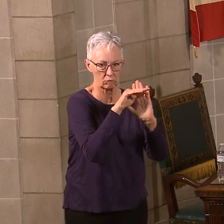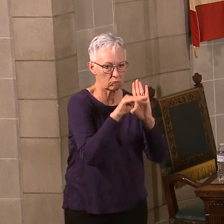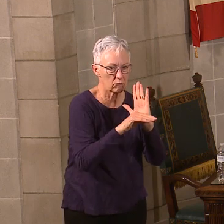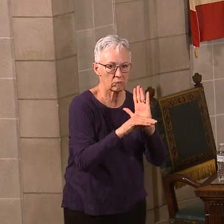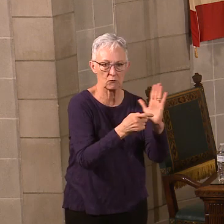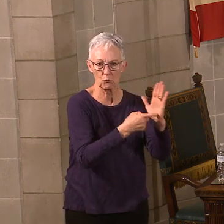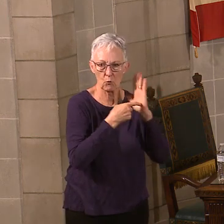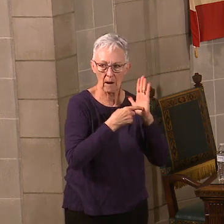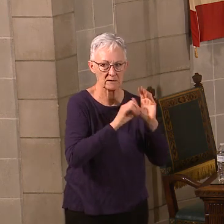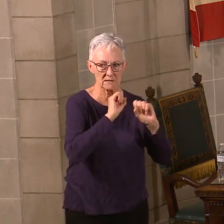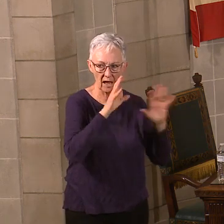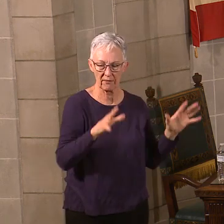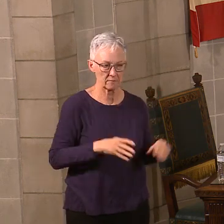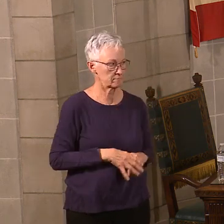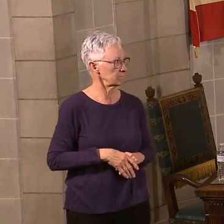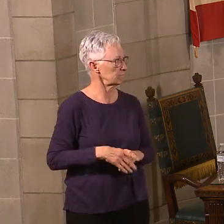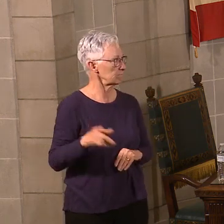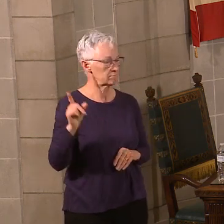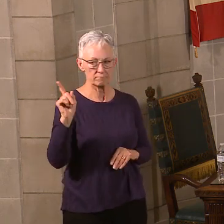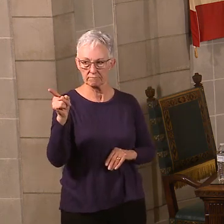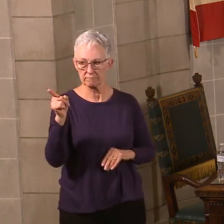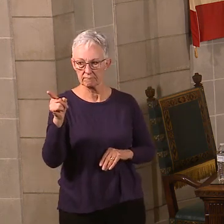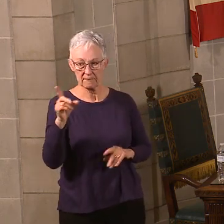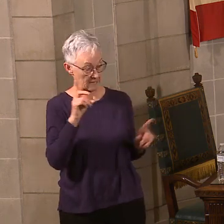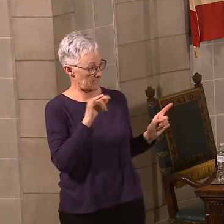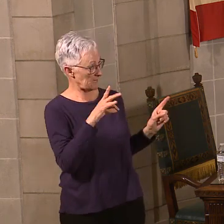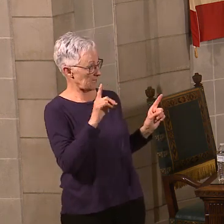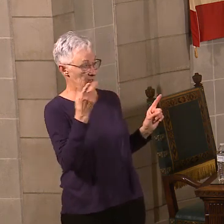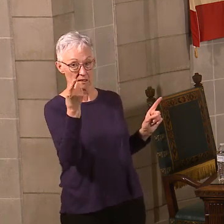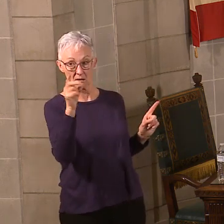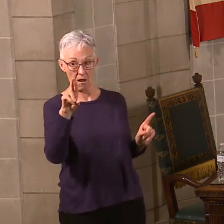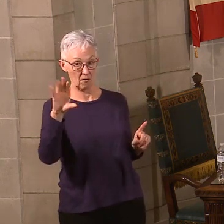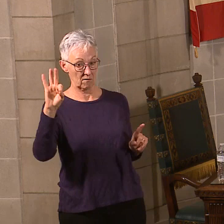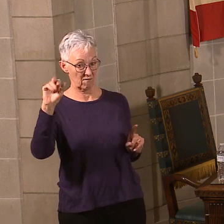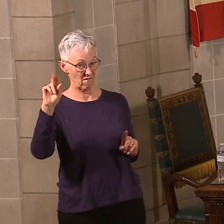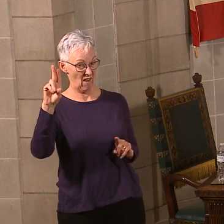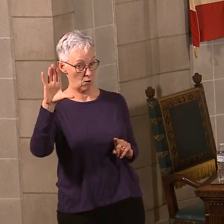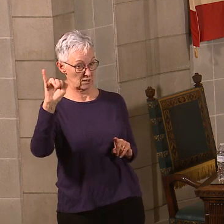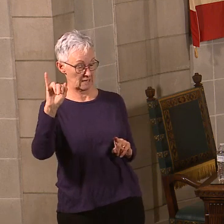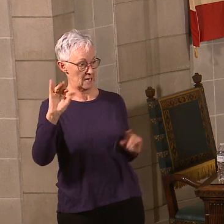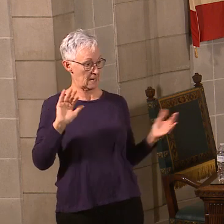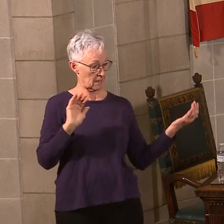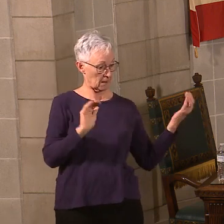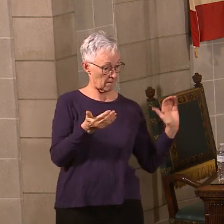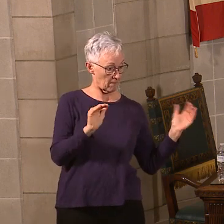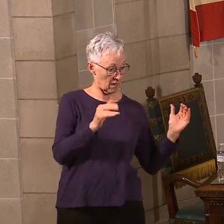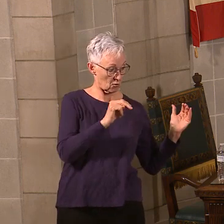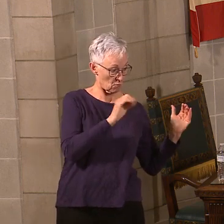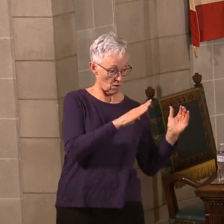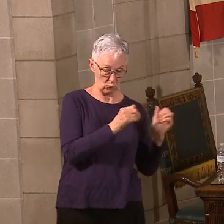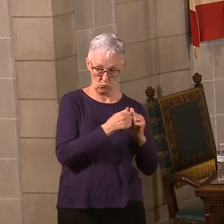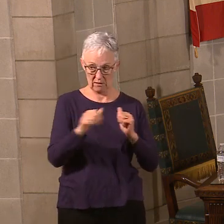How would you feel? Nope, Dr. Fauci didn't compare us to other states. What he said was, hey, we're all on the same page.